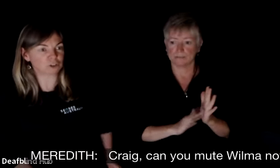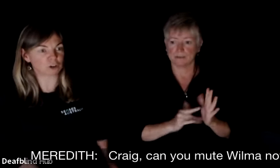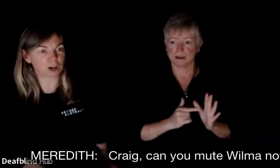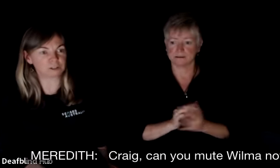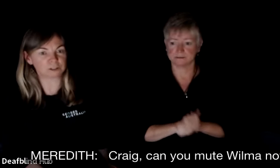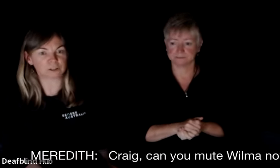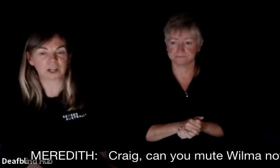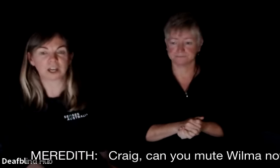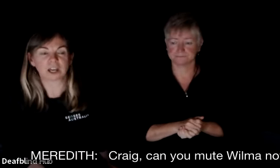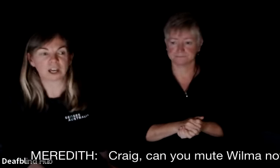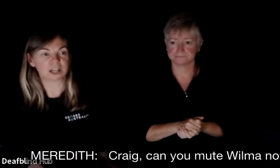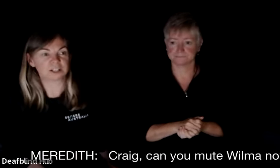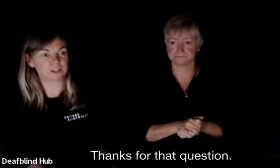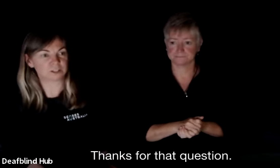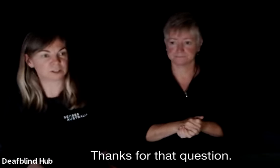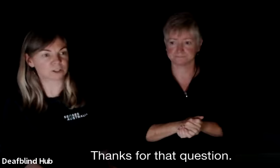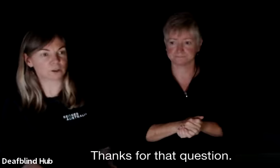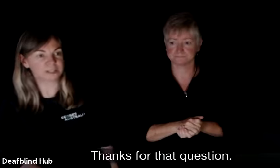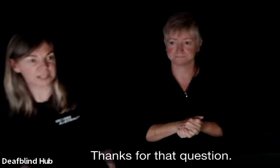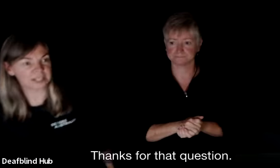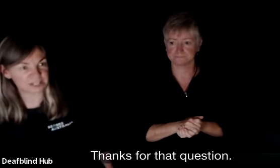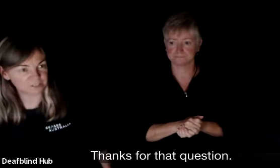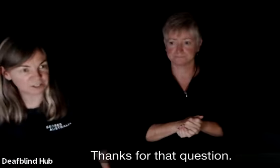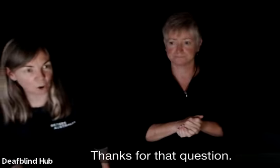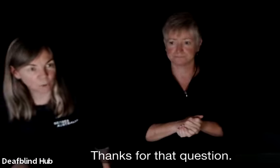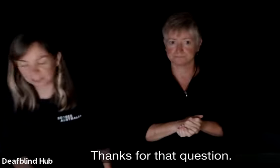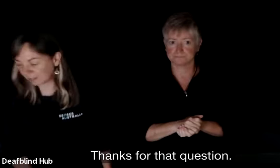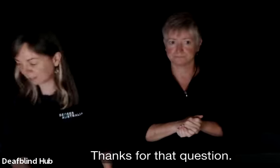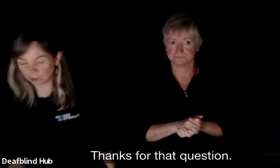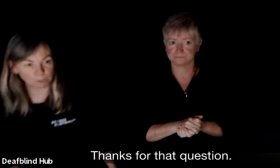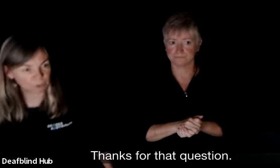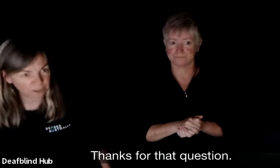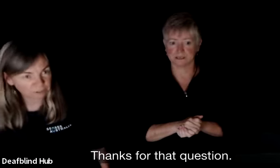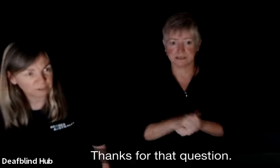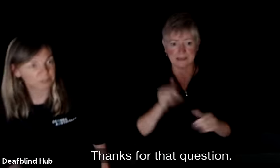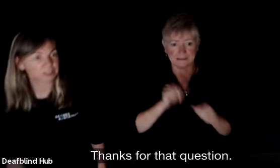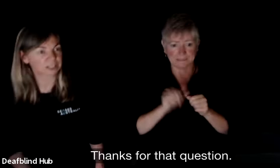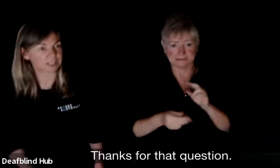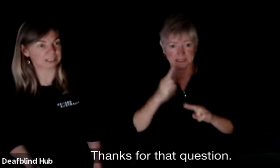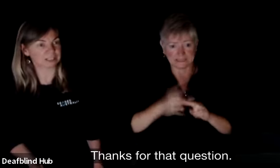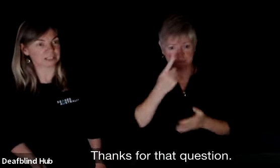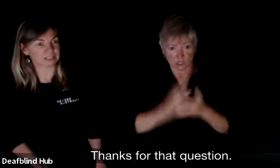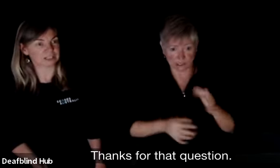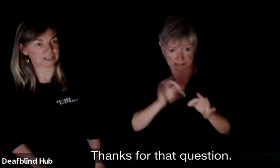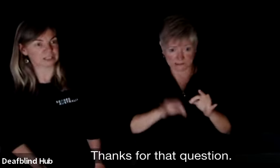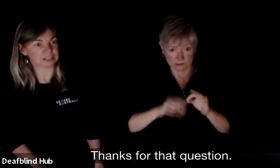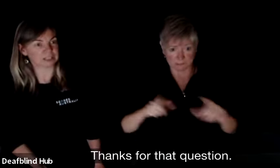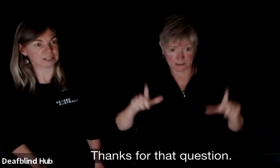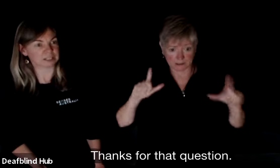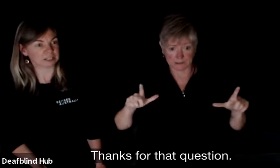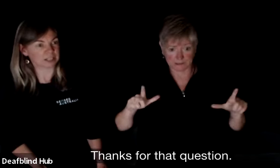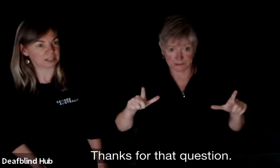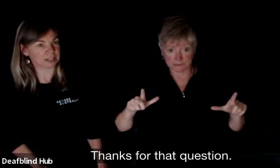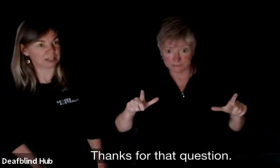Okay, we'll try to... so is it easier if it's only the interpreter?